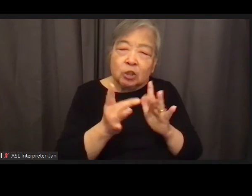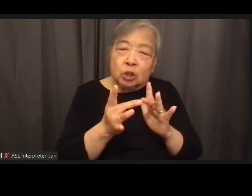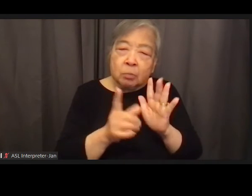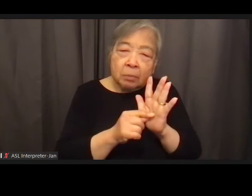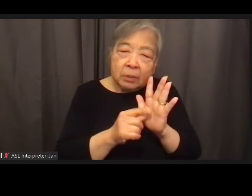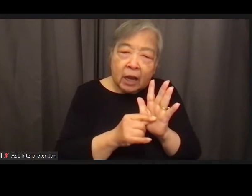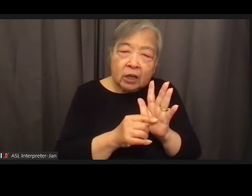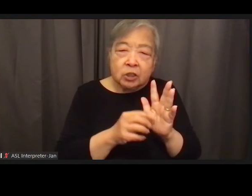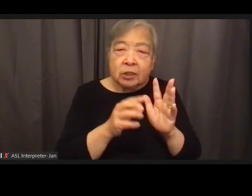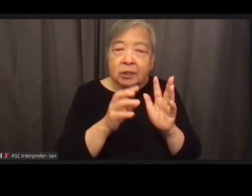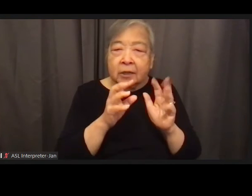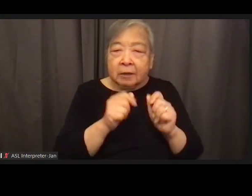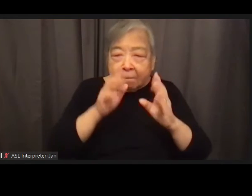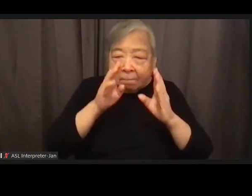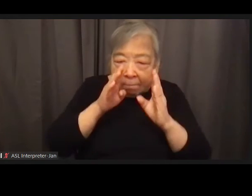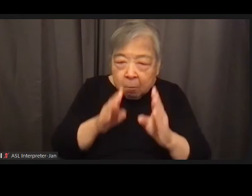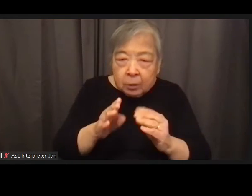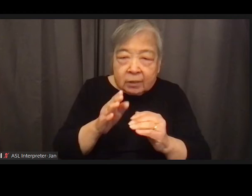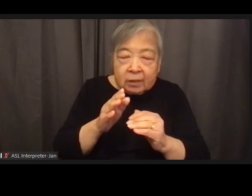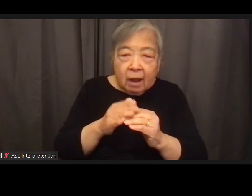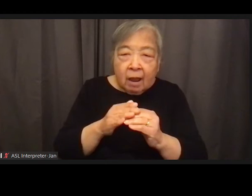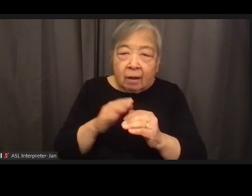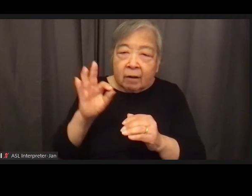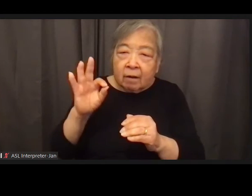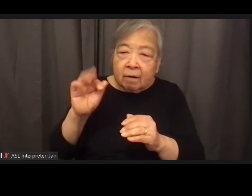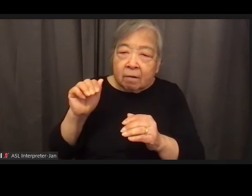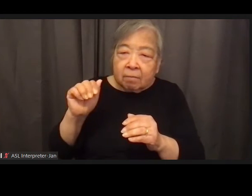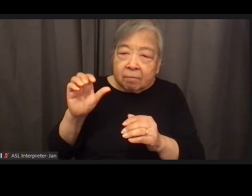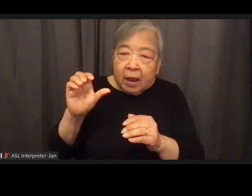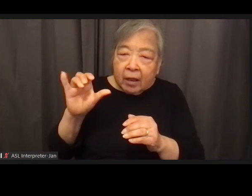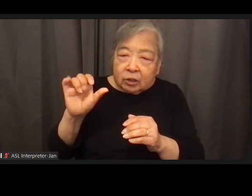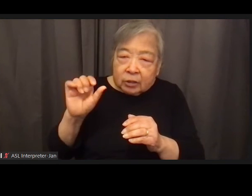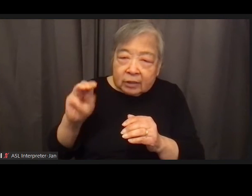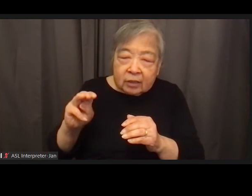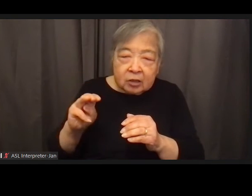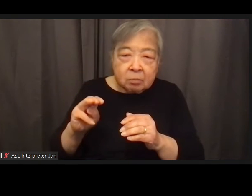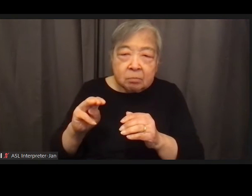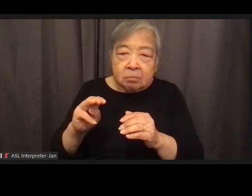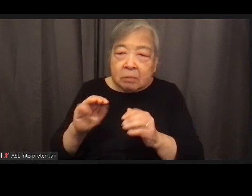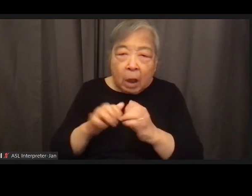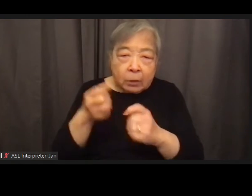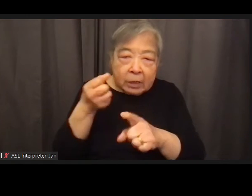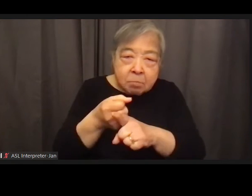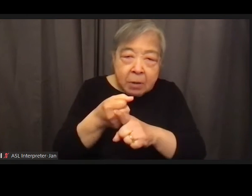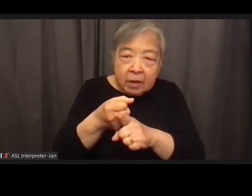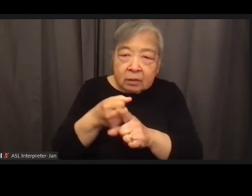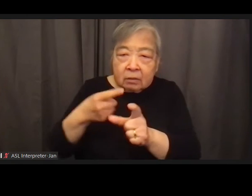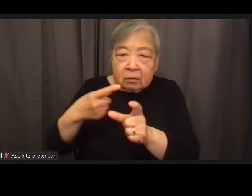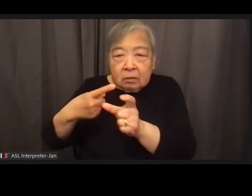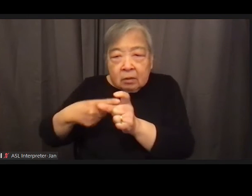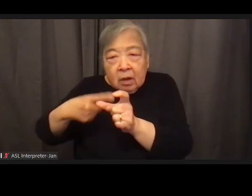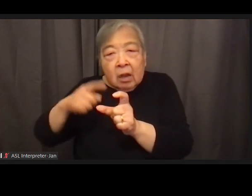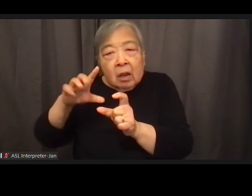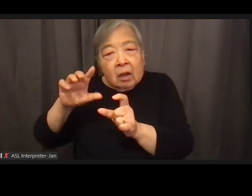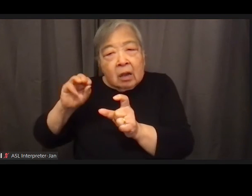the impact of fascism, for example, then communism, and the reason why